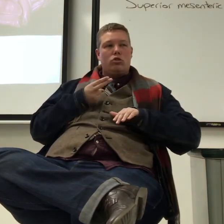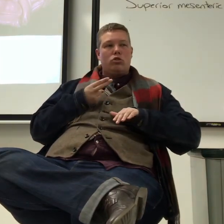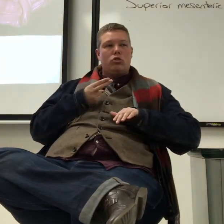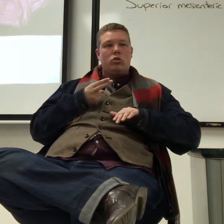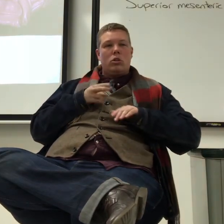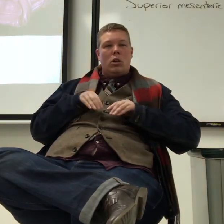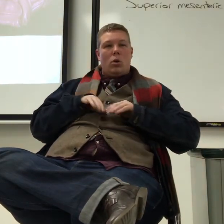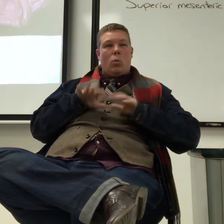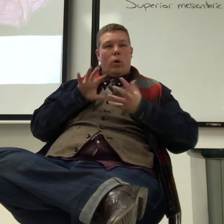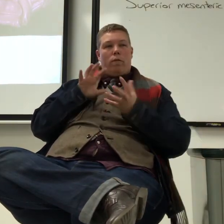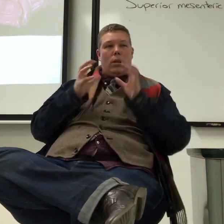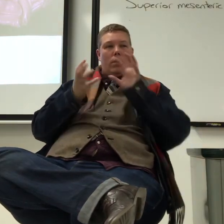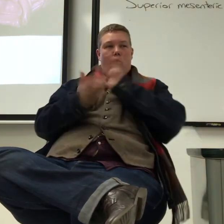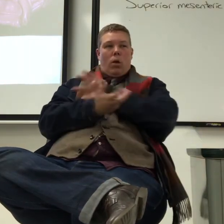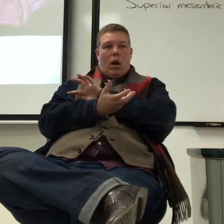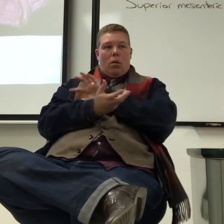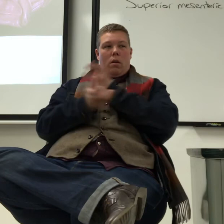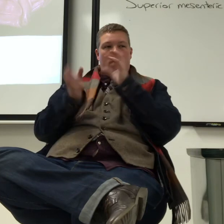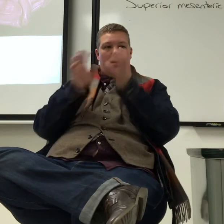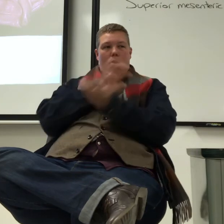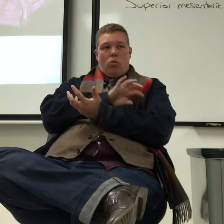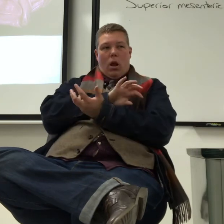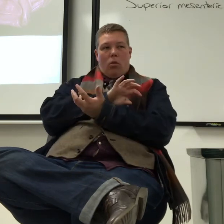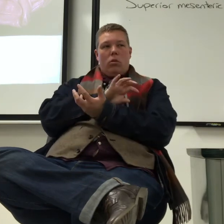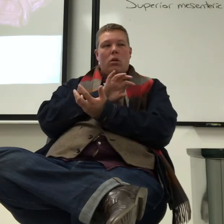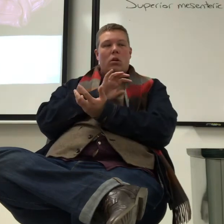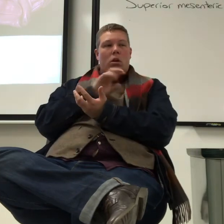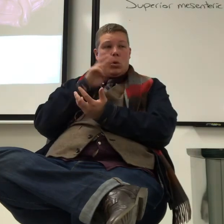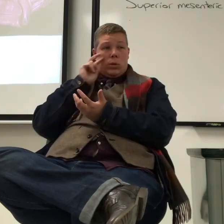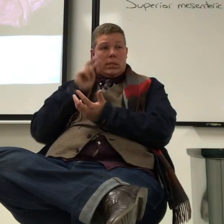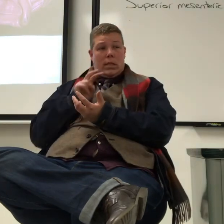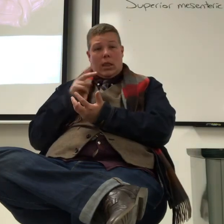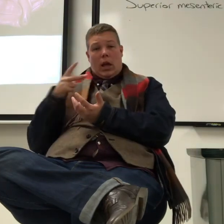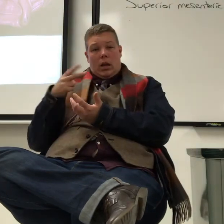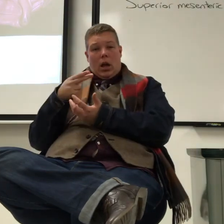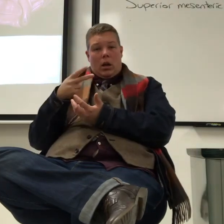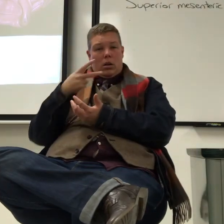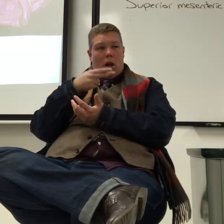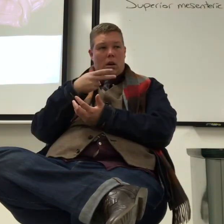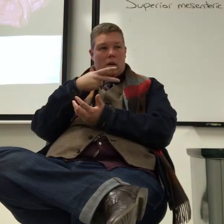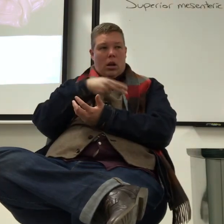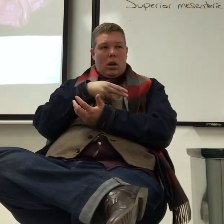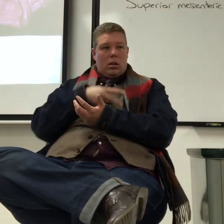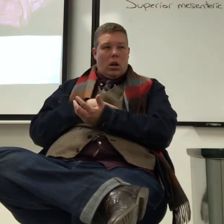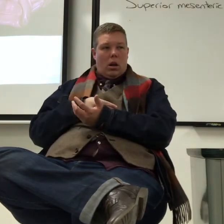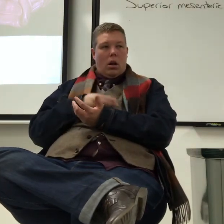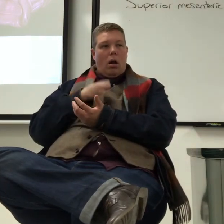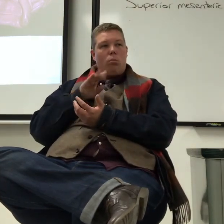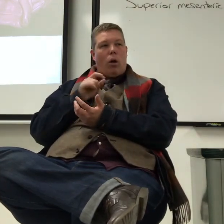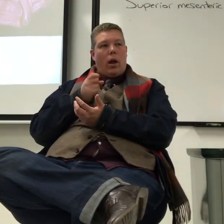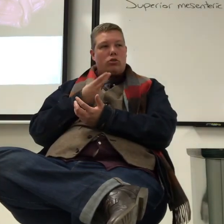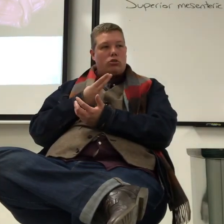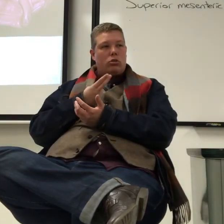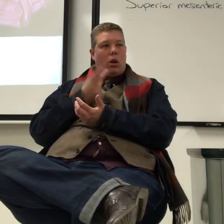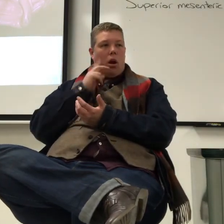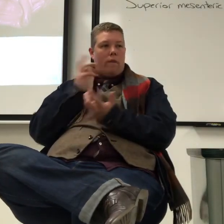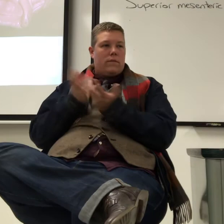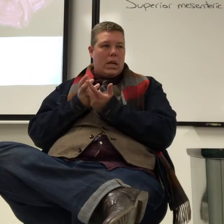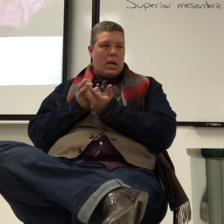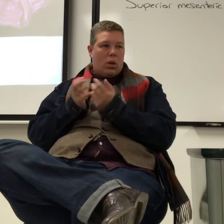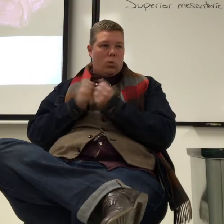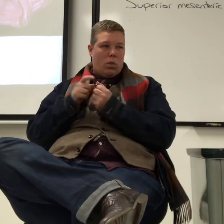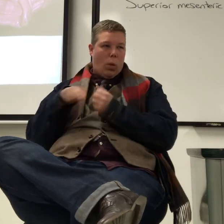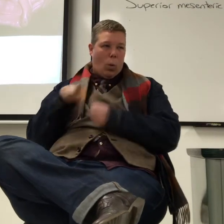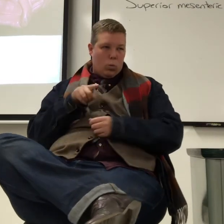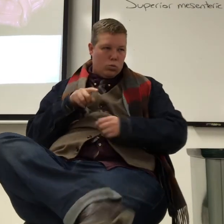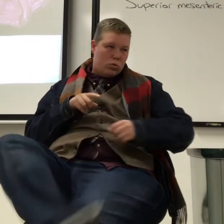you flip that around and put it inside here, all of these cut branches are fitting those.